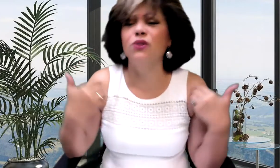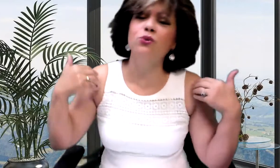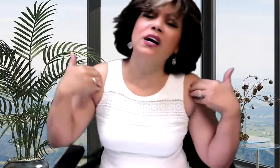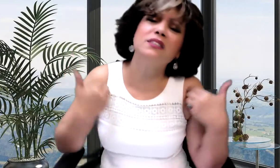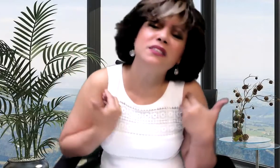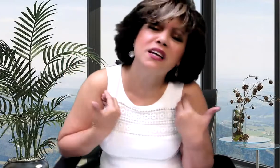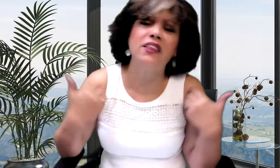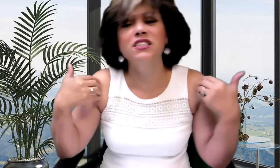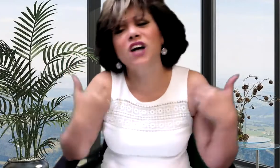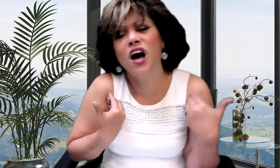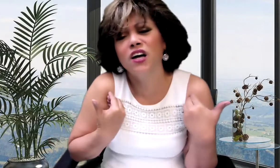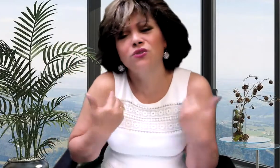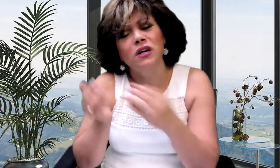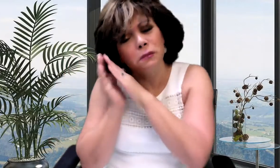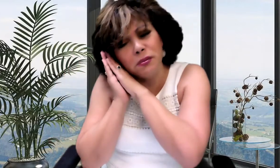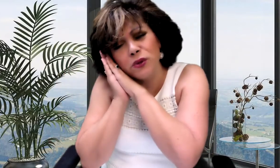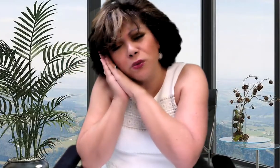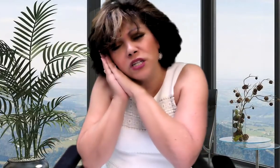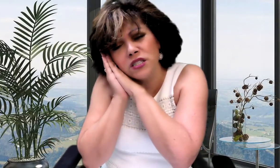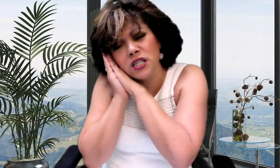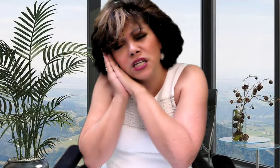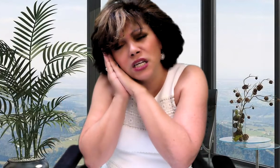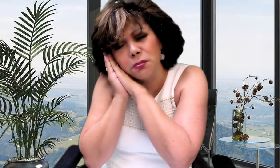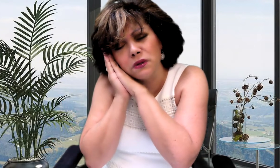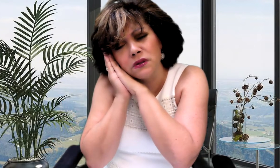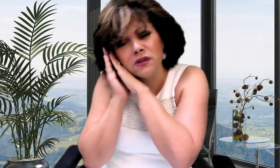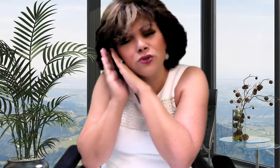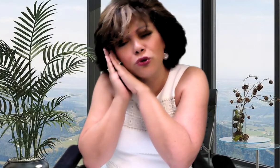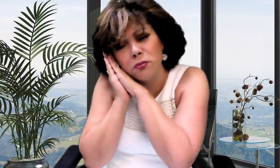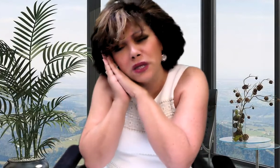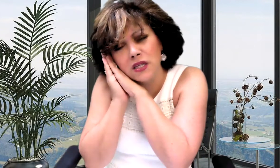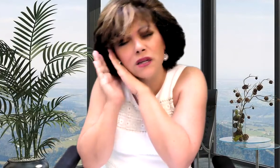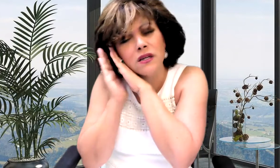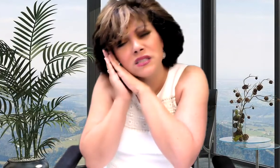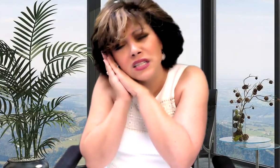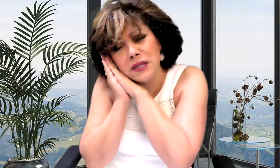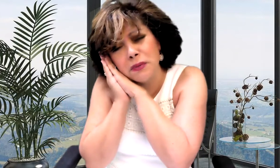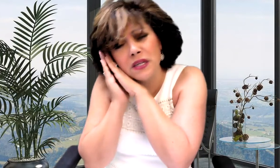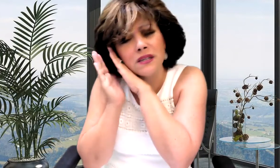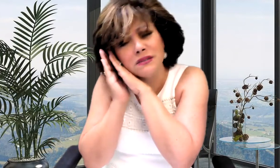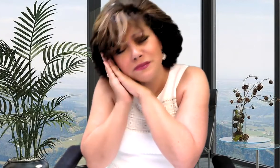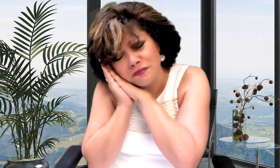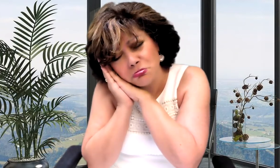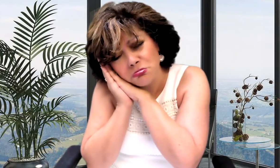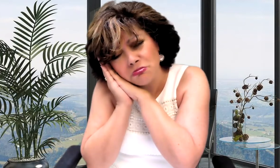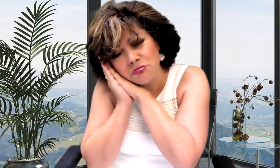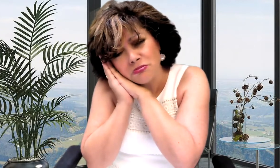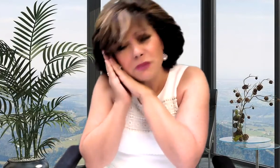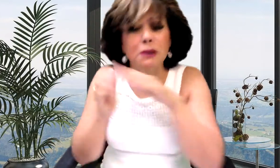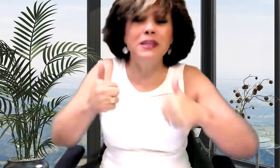Cansado, cansada, tired. Maybe they want to sleep, dormir, sleepy. Maybe they